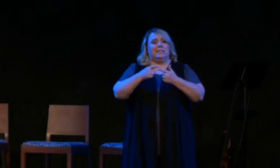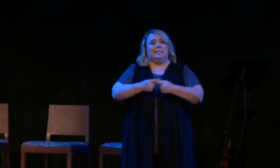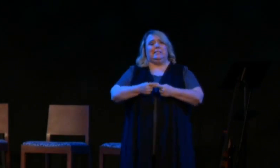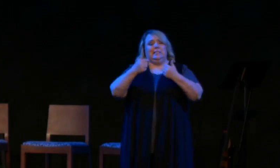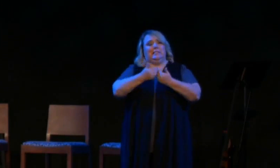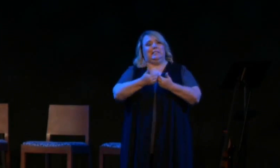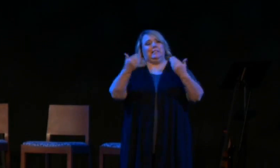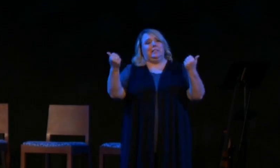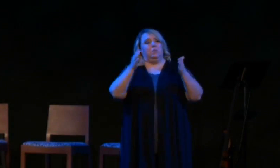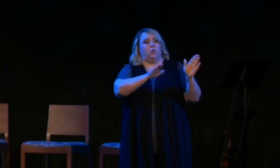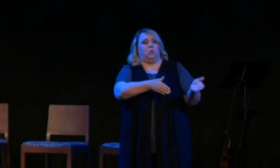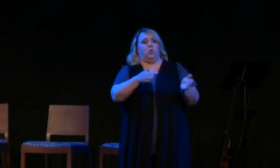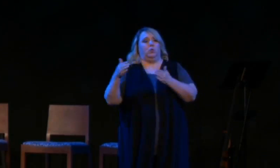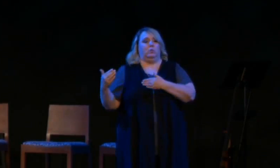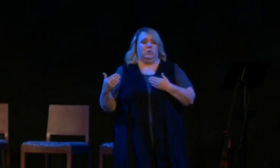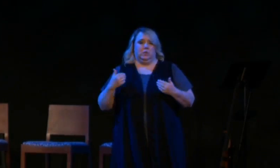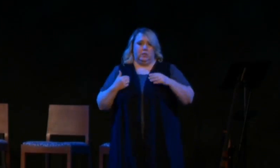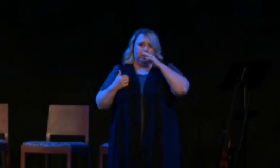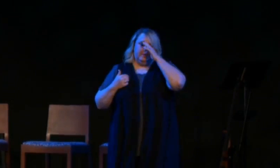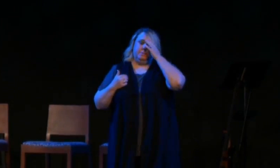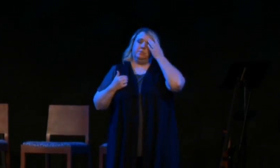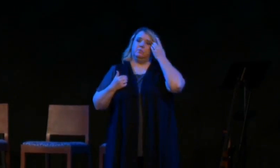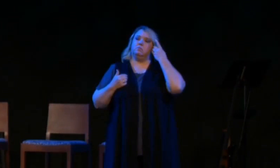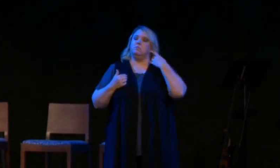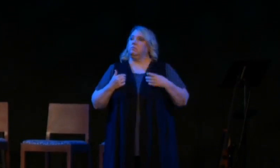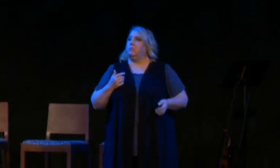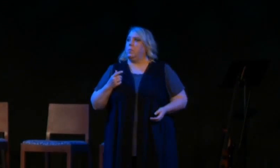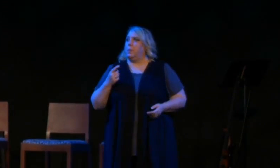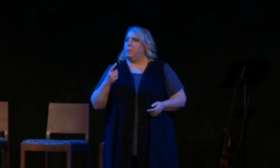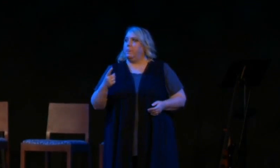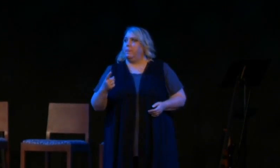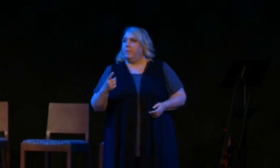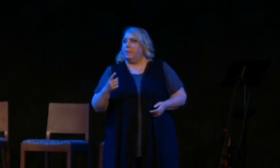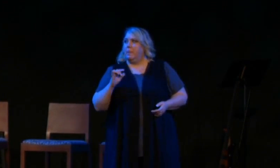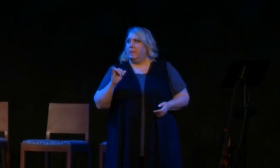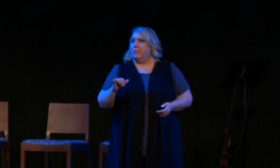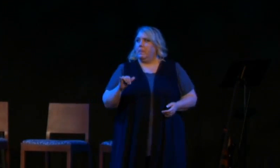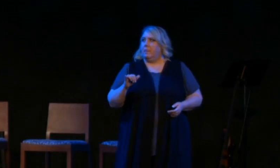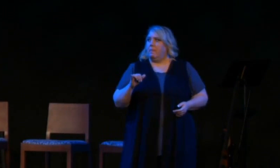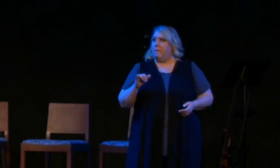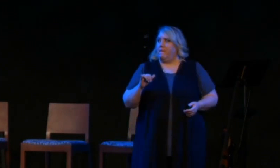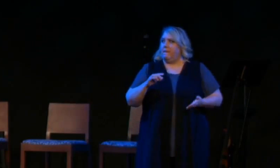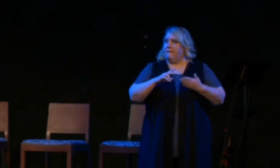connectional conference model, or the multi-branch model that I show in the bottom. That's in the direction of